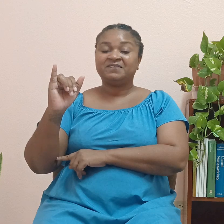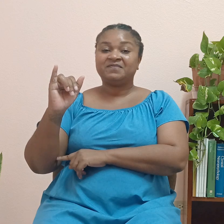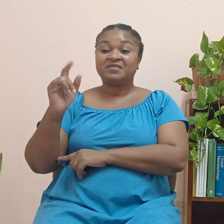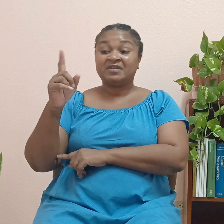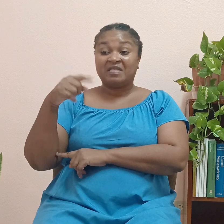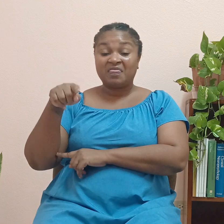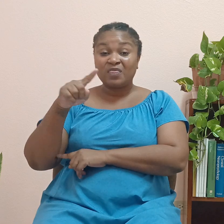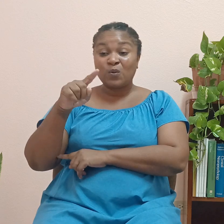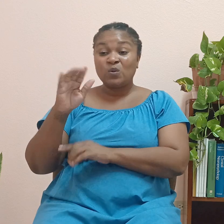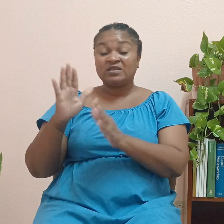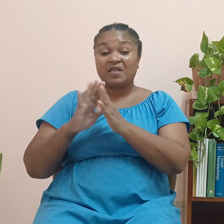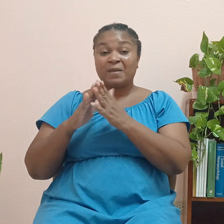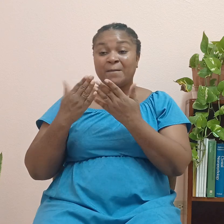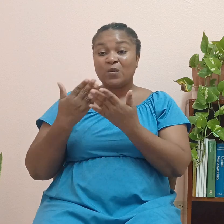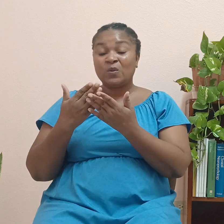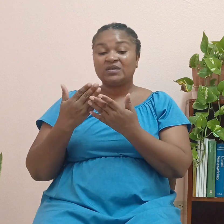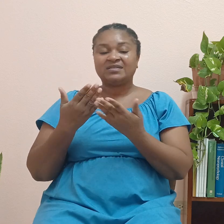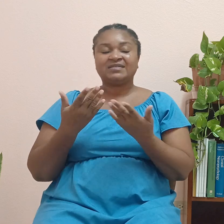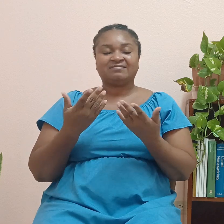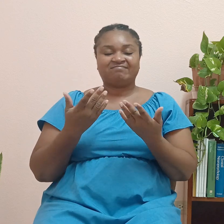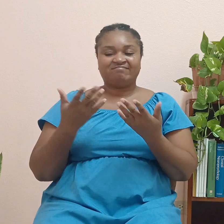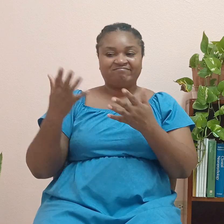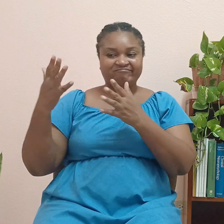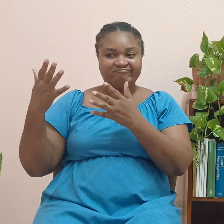These are the books of the New Testament.